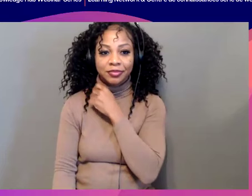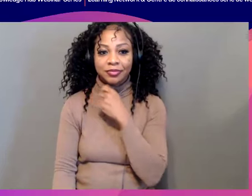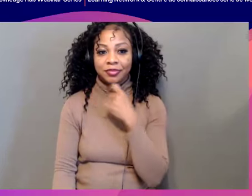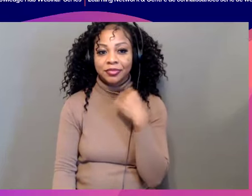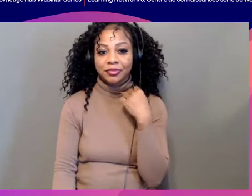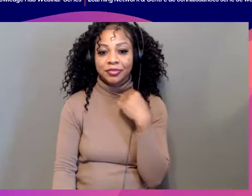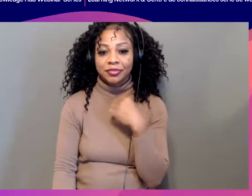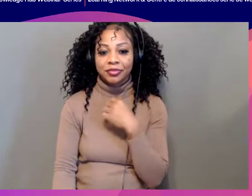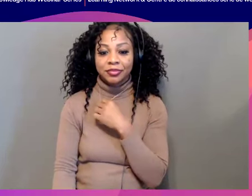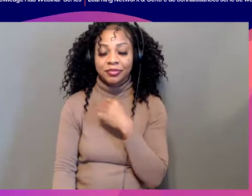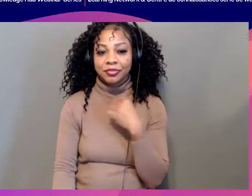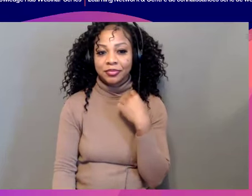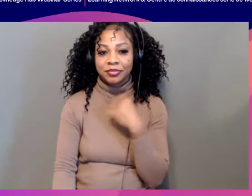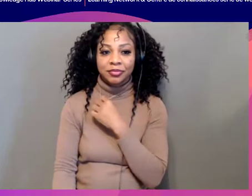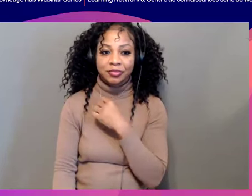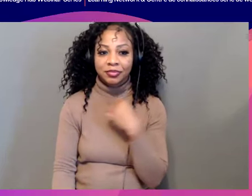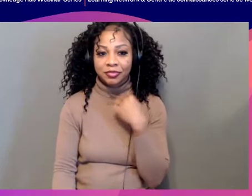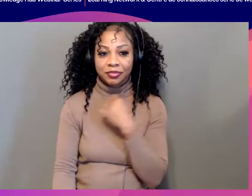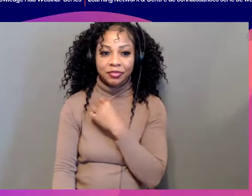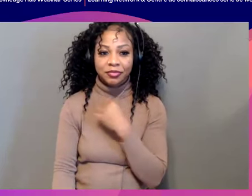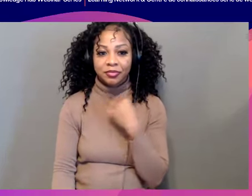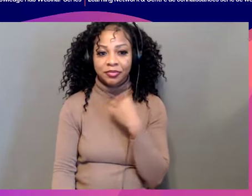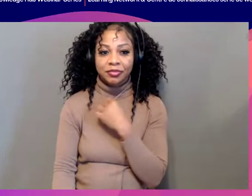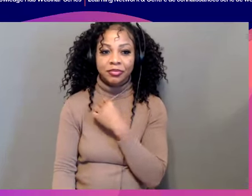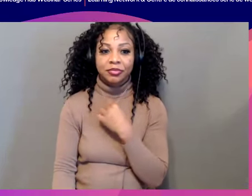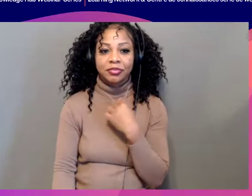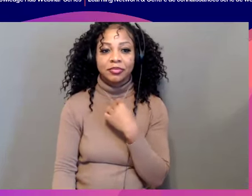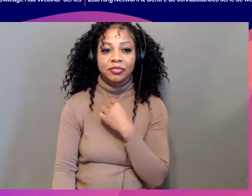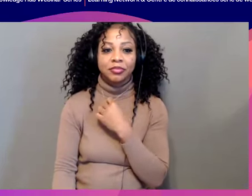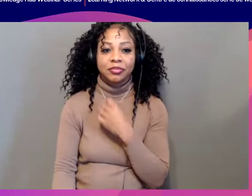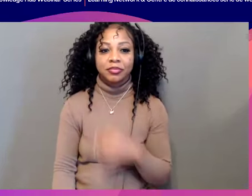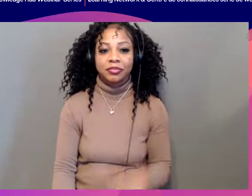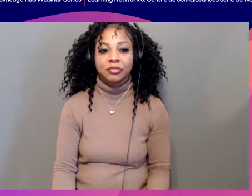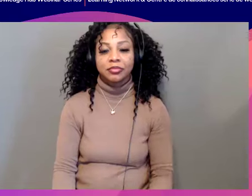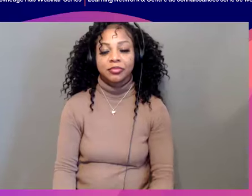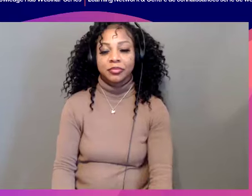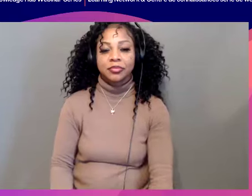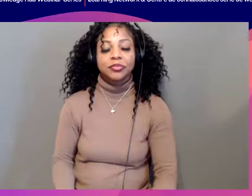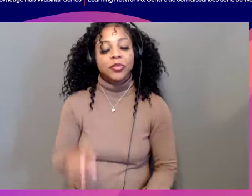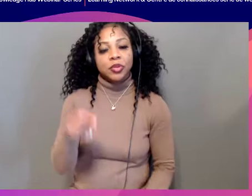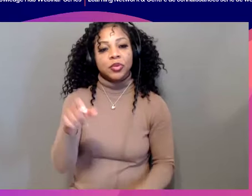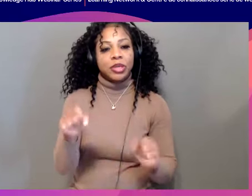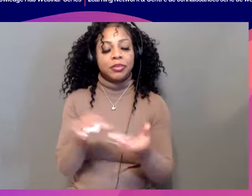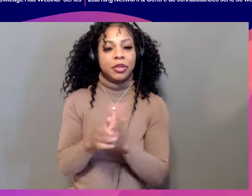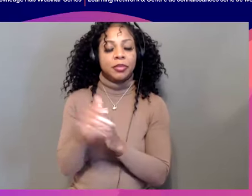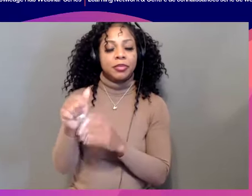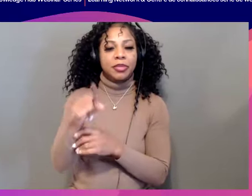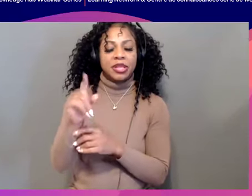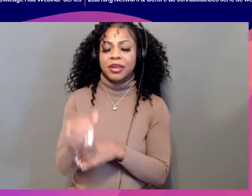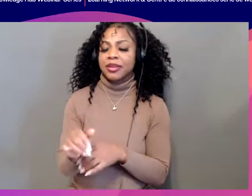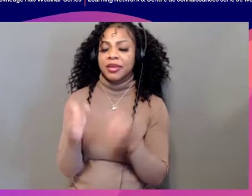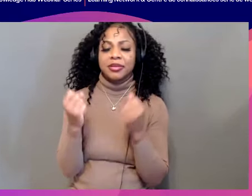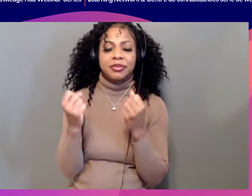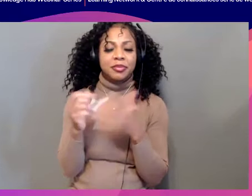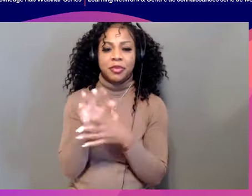I think it's in being an ally in so many ways. There's, in rural communities, people are